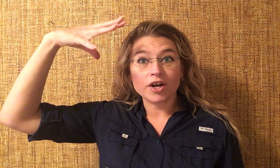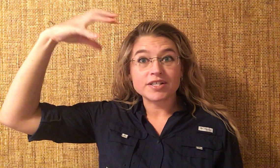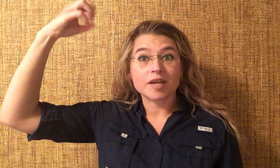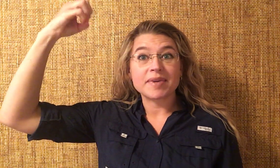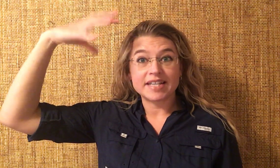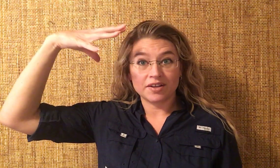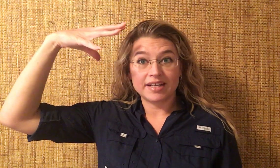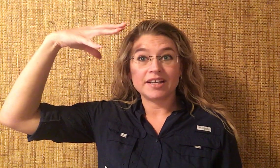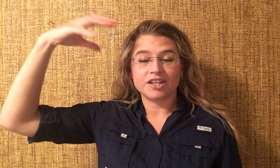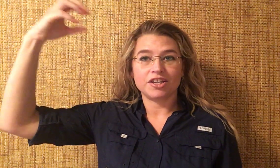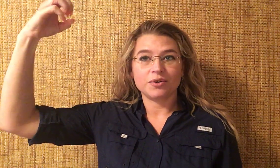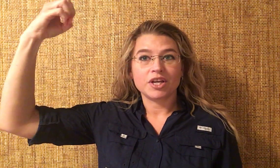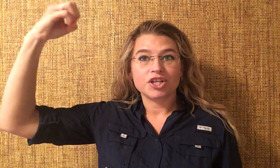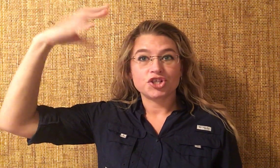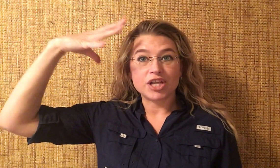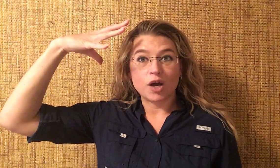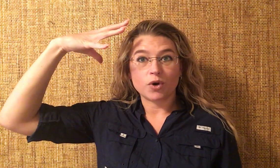water's coming down and hitting you. Shower.